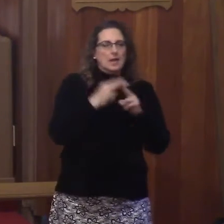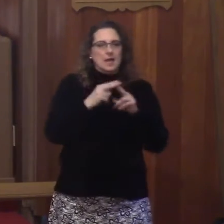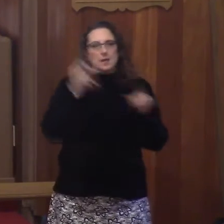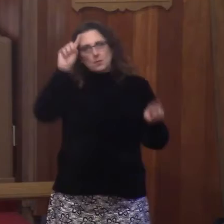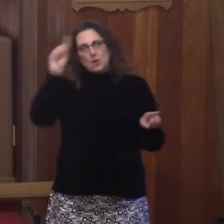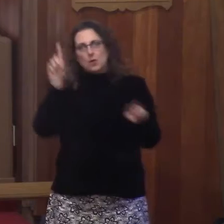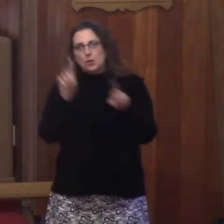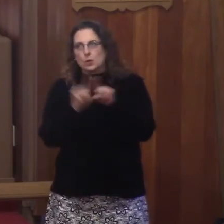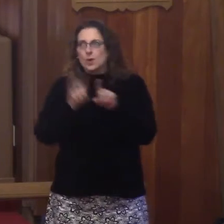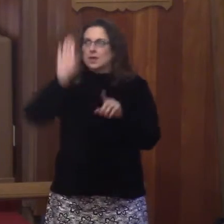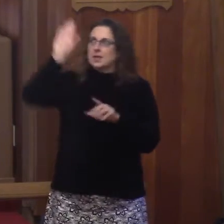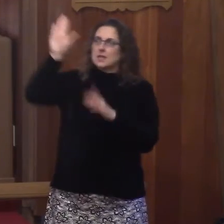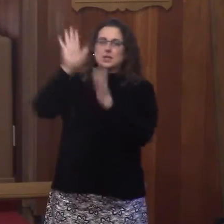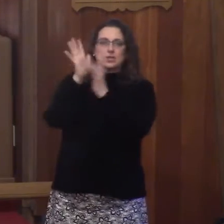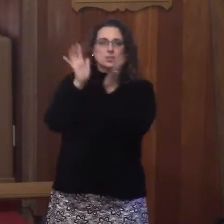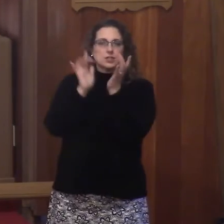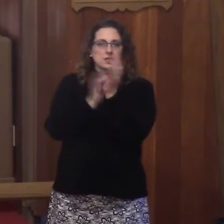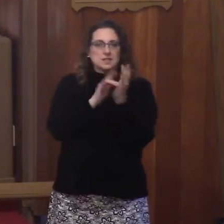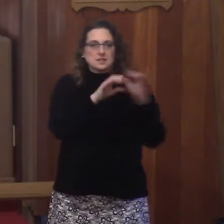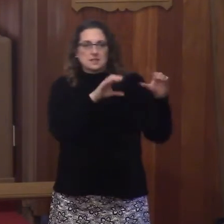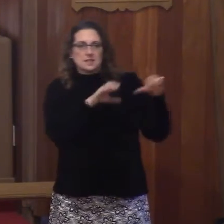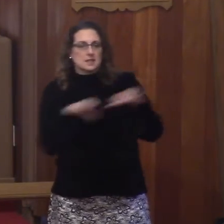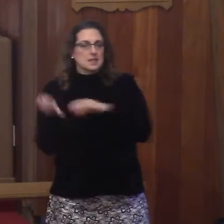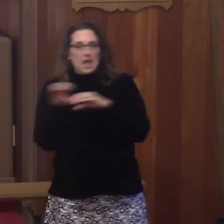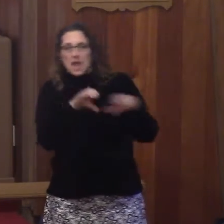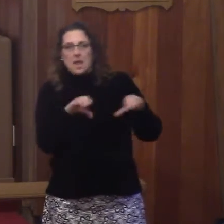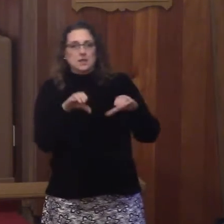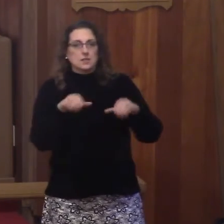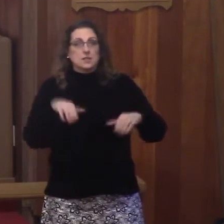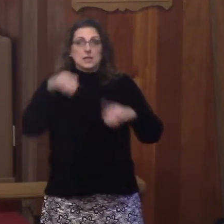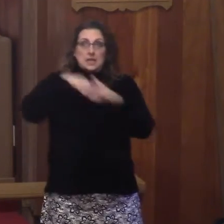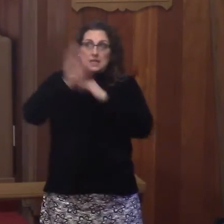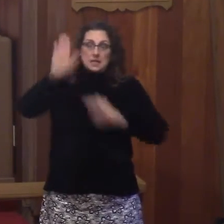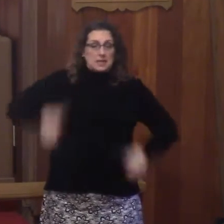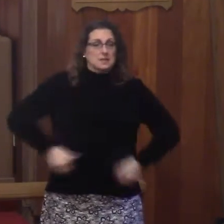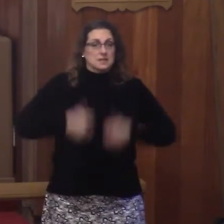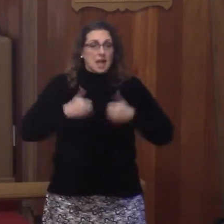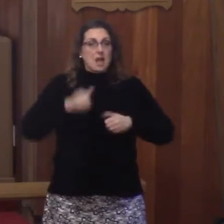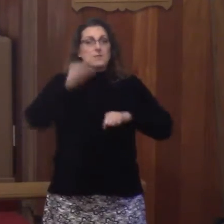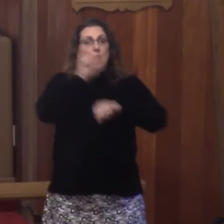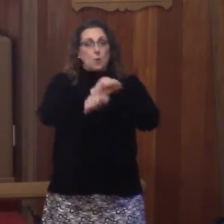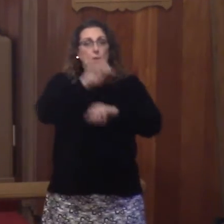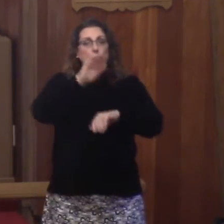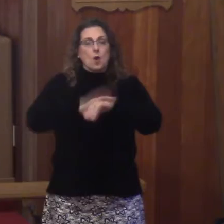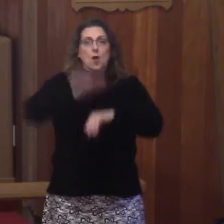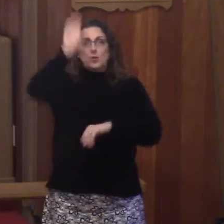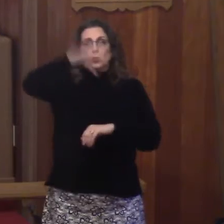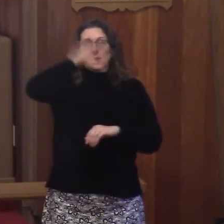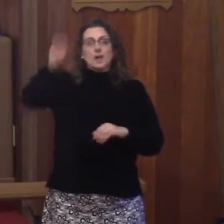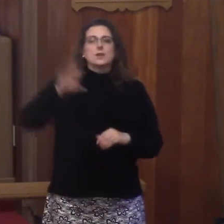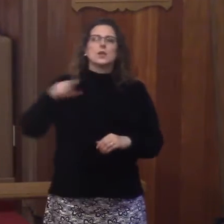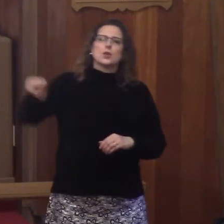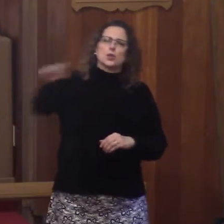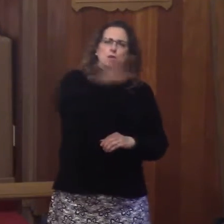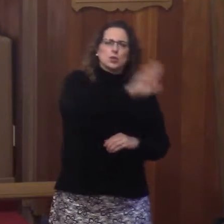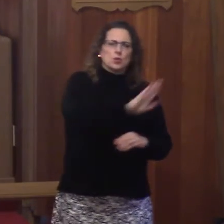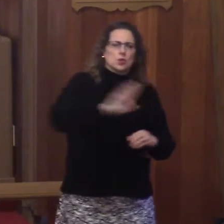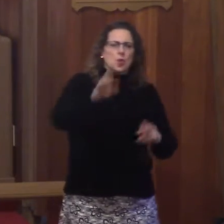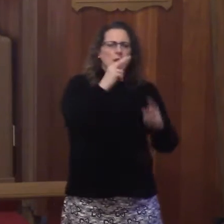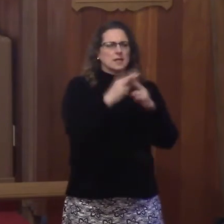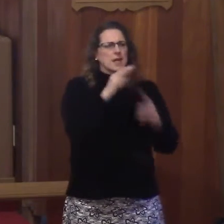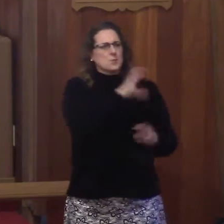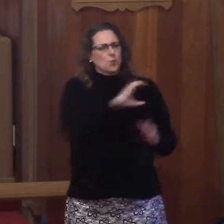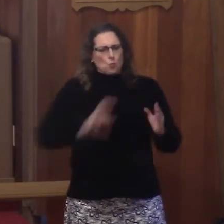Jesus' actions in life and work on the cross. Because of Jesus, you are called Christian, God's